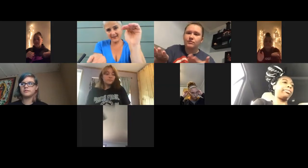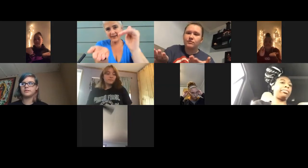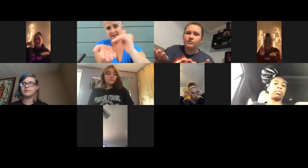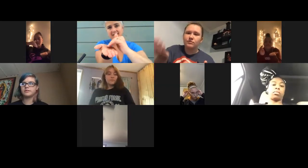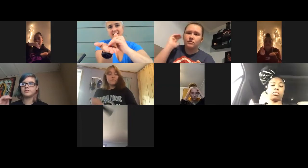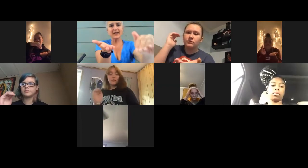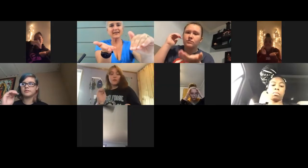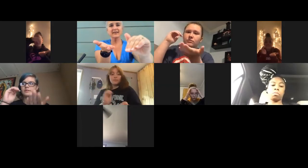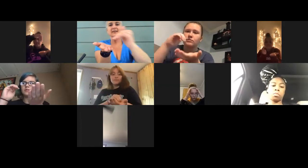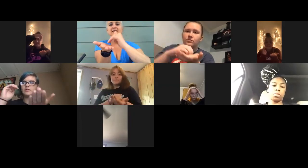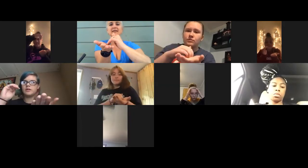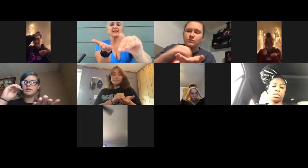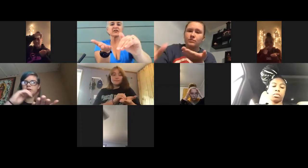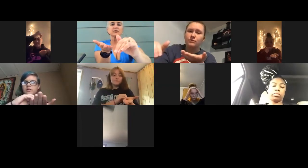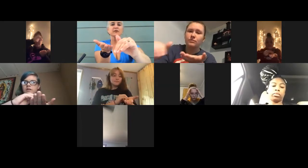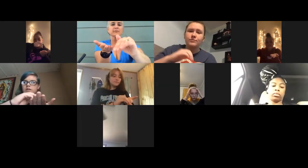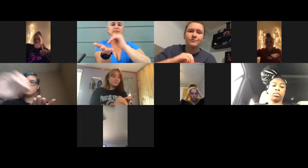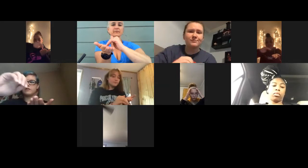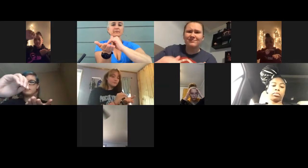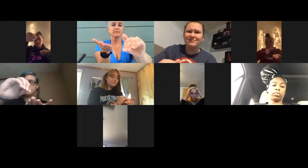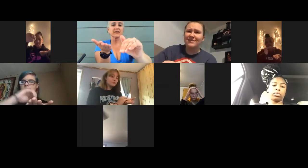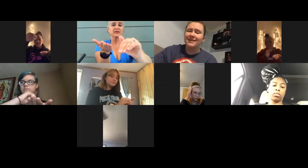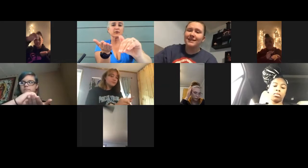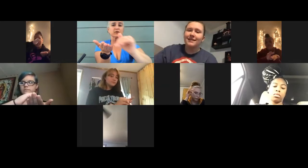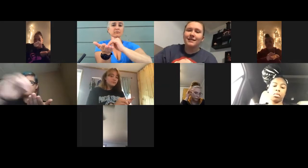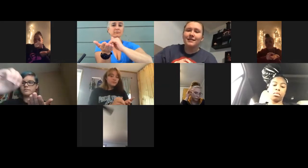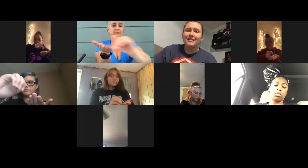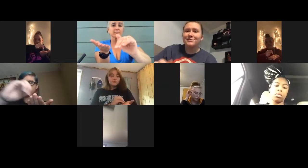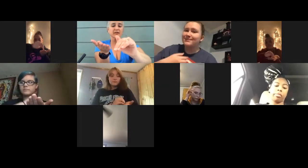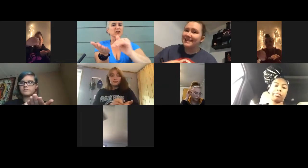Cupped hand like this, slide it. Excuse